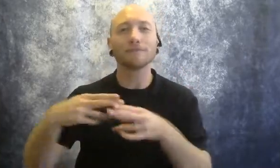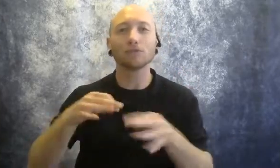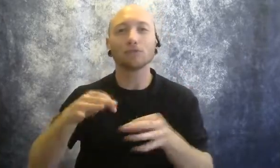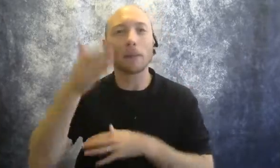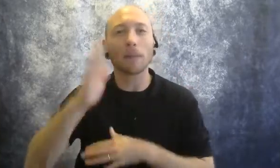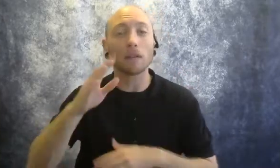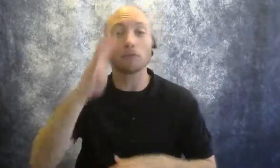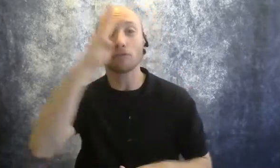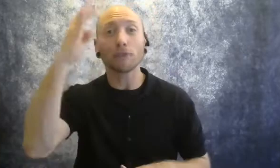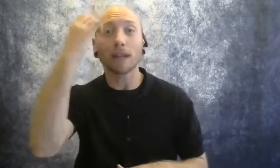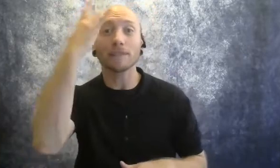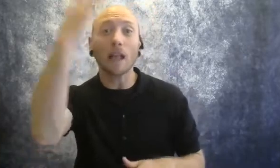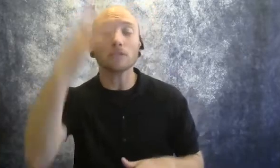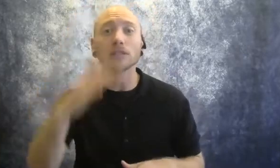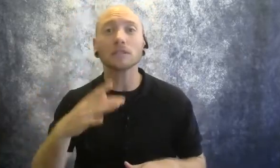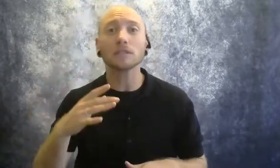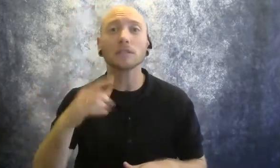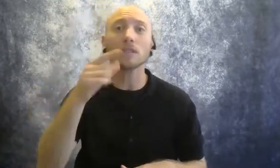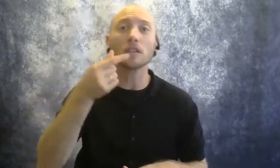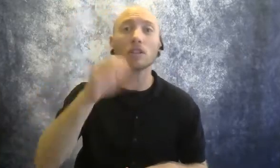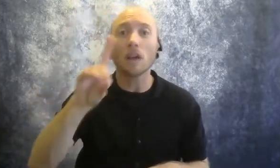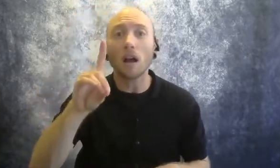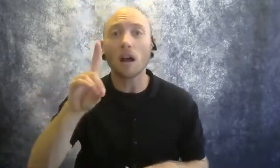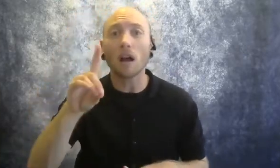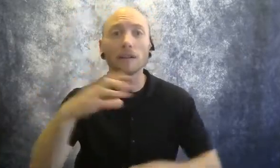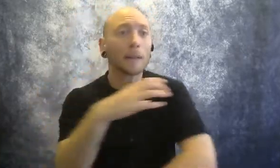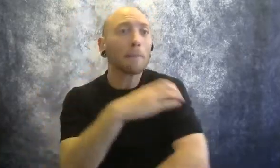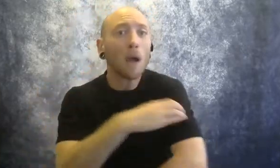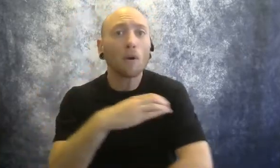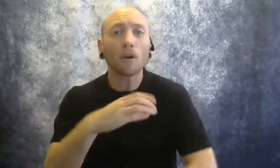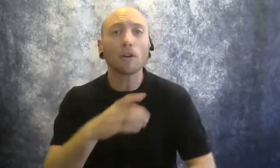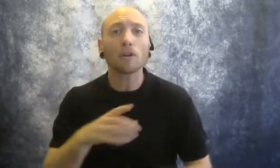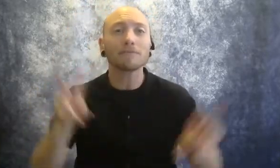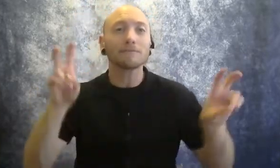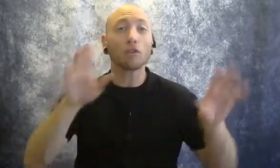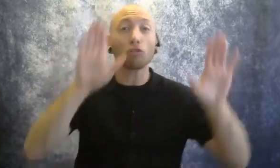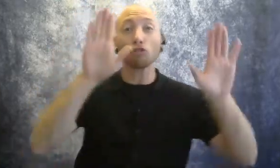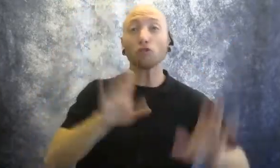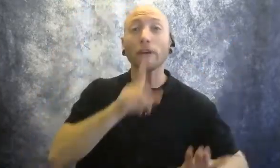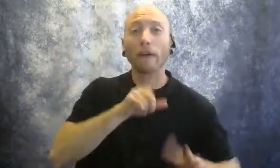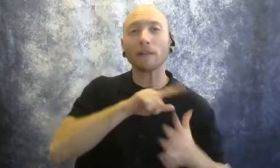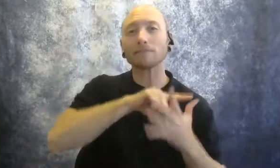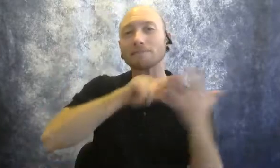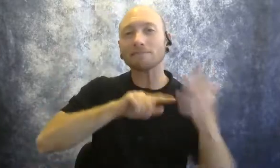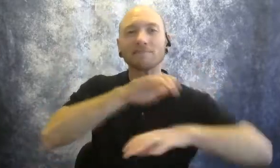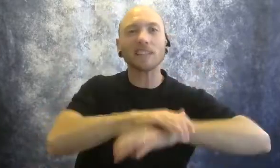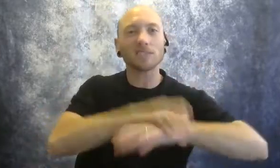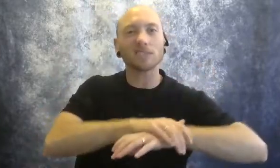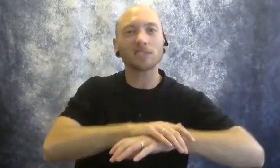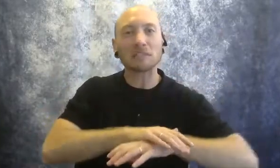the words were like creative intelligence, supreme being, power, God, great reality, so